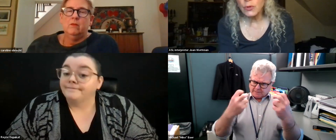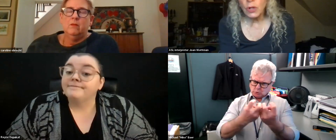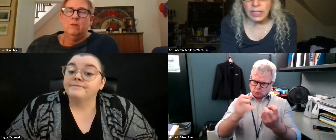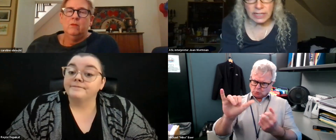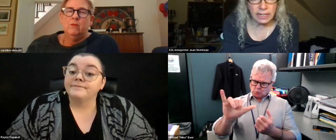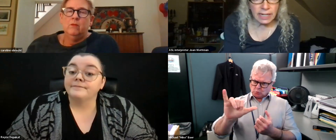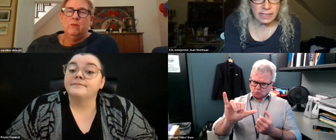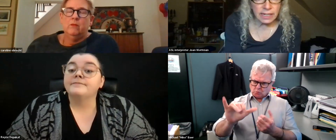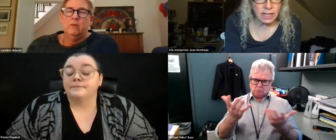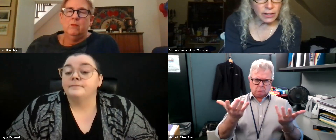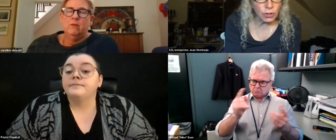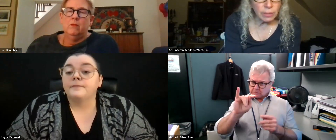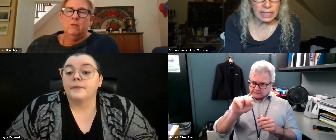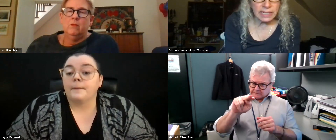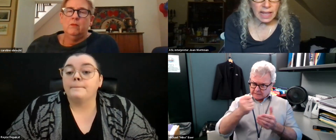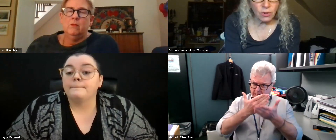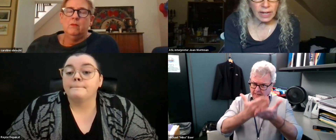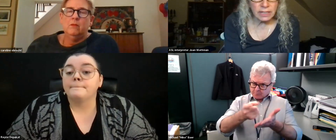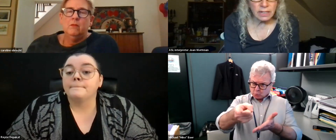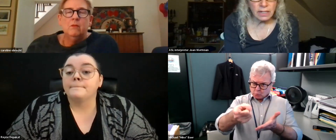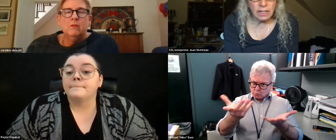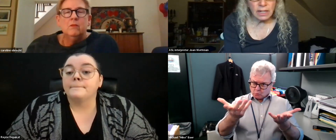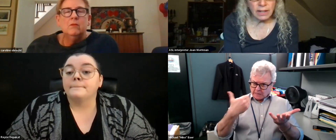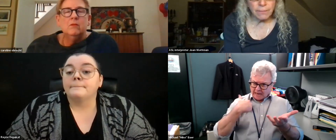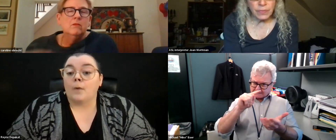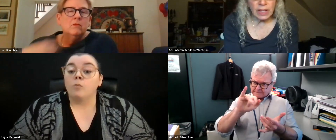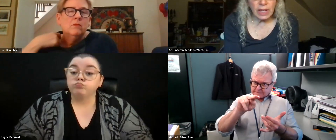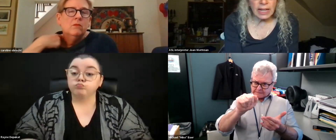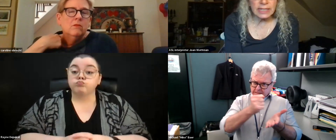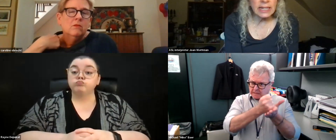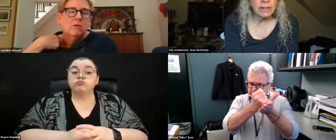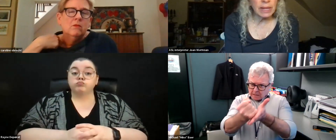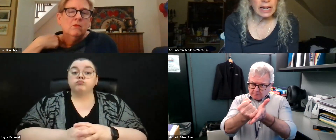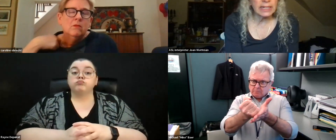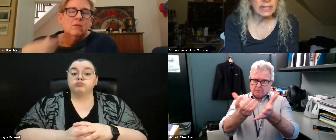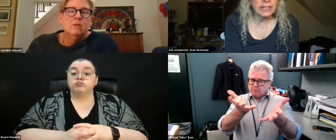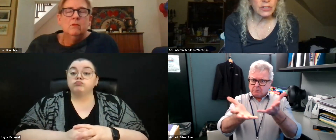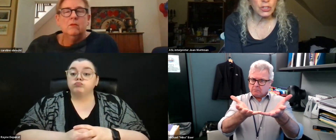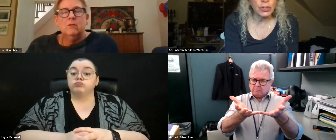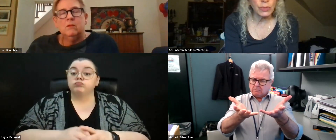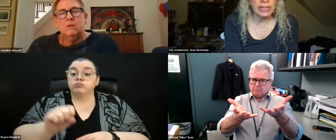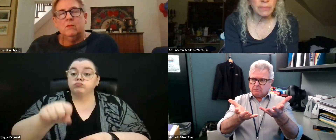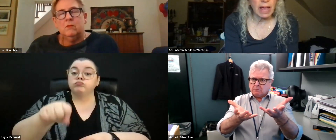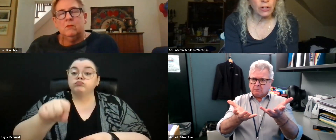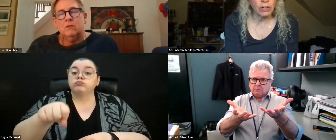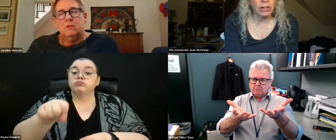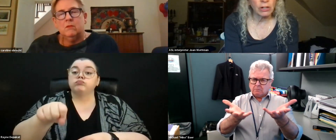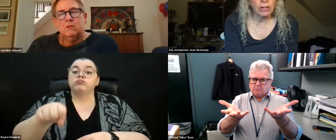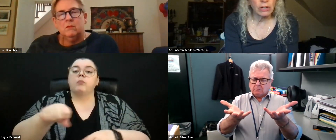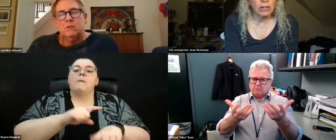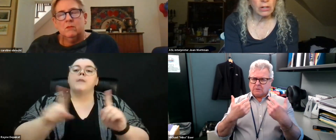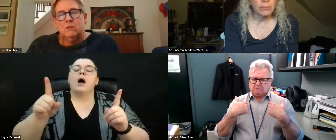And I do know that Tina Nelson is on your committee. Is that correct? Has Tina been any assistance to you in this